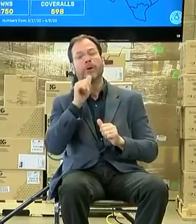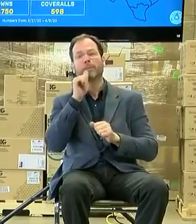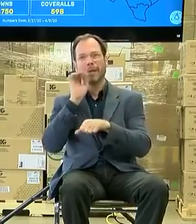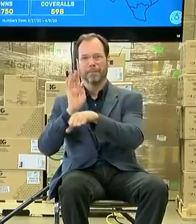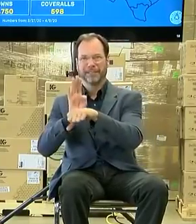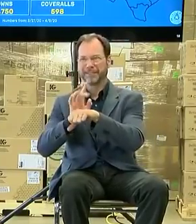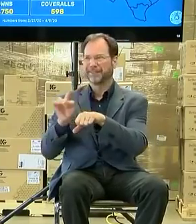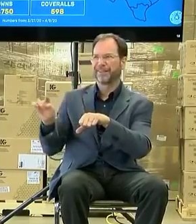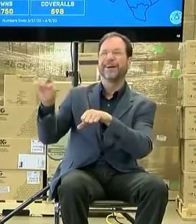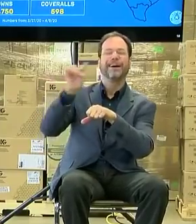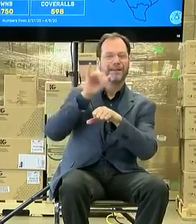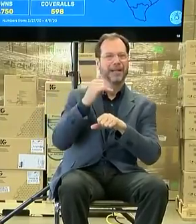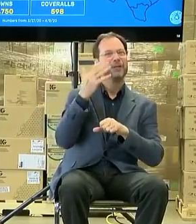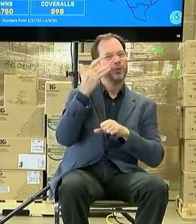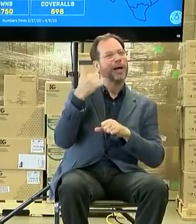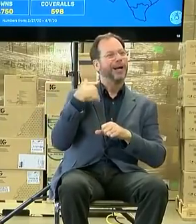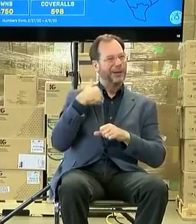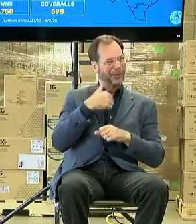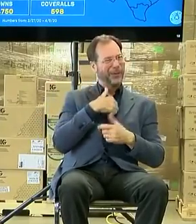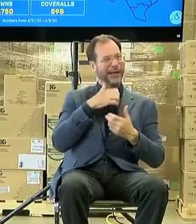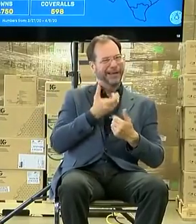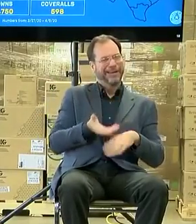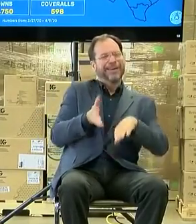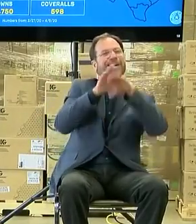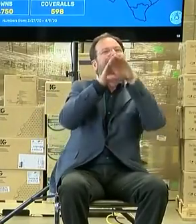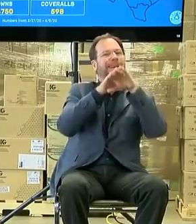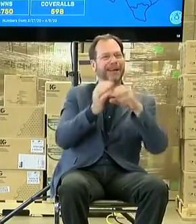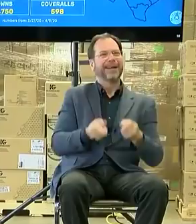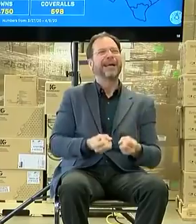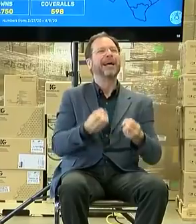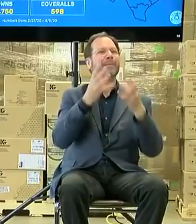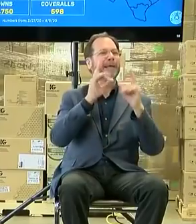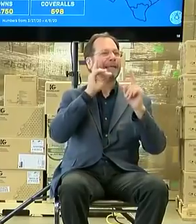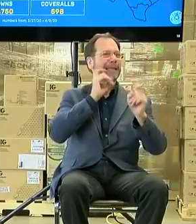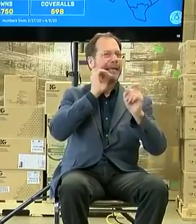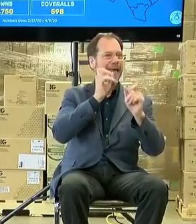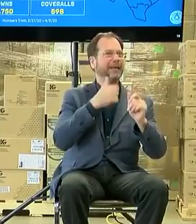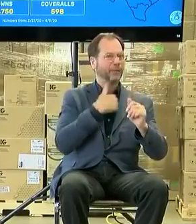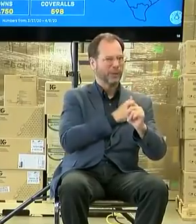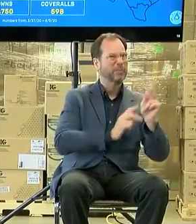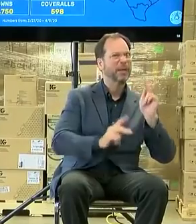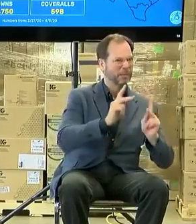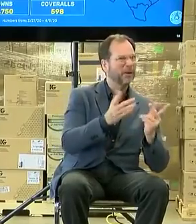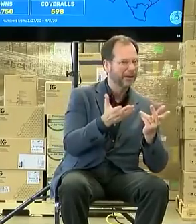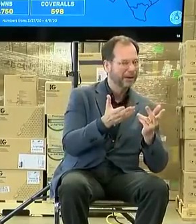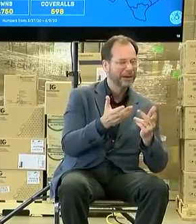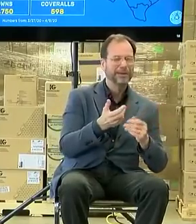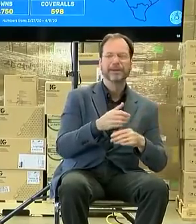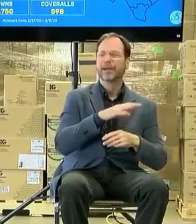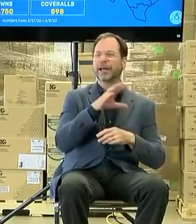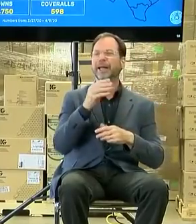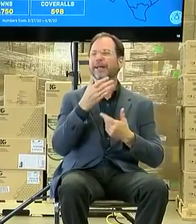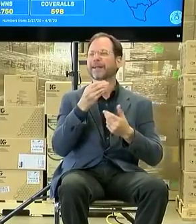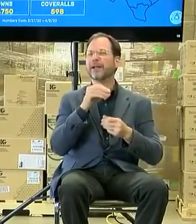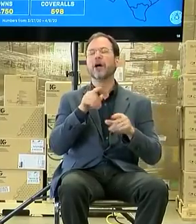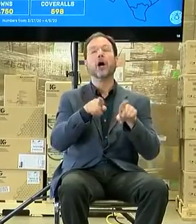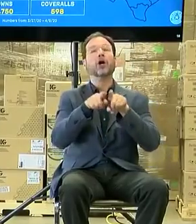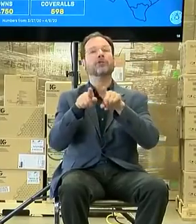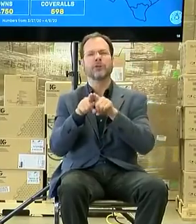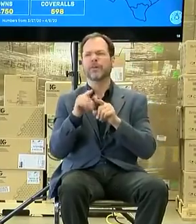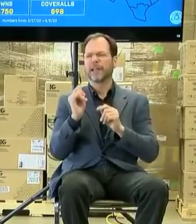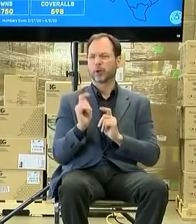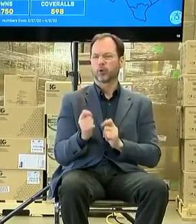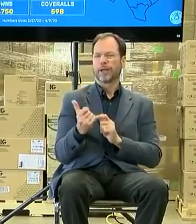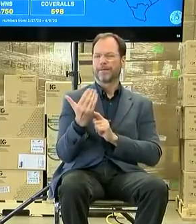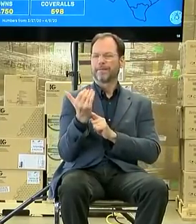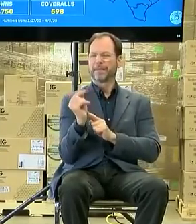sector is one reason why we are able to increase the amount of tests so much. That includes these rapid 15-minute